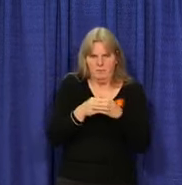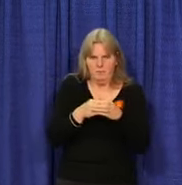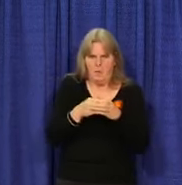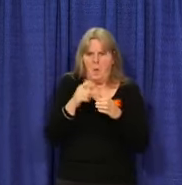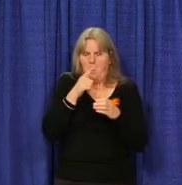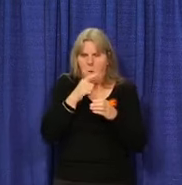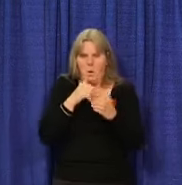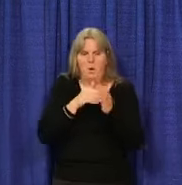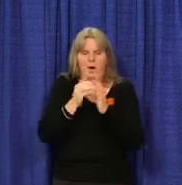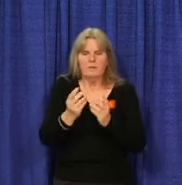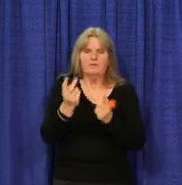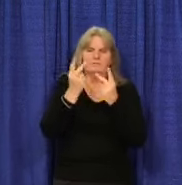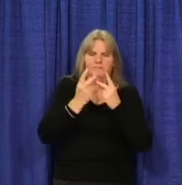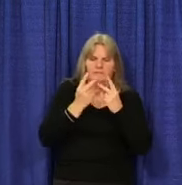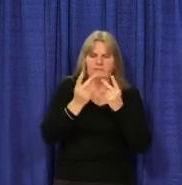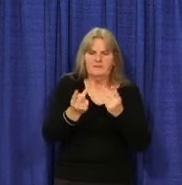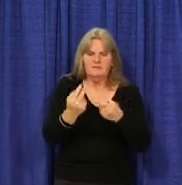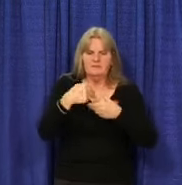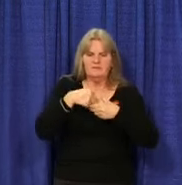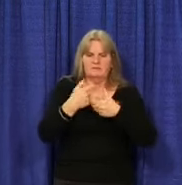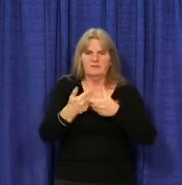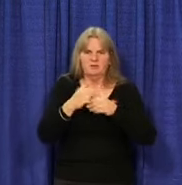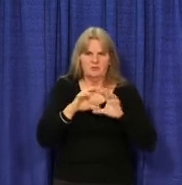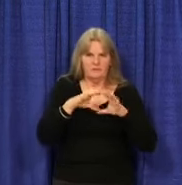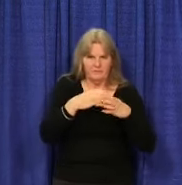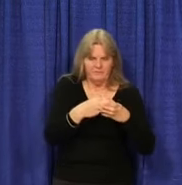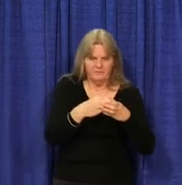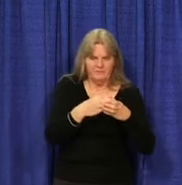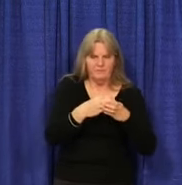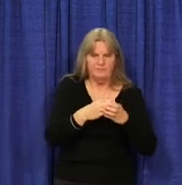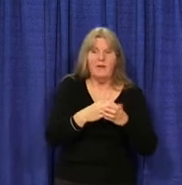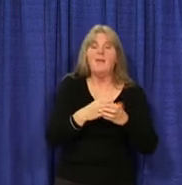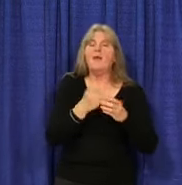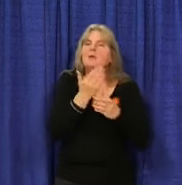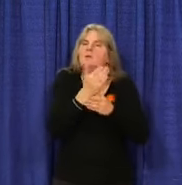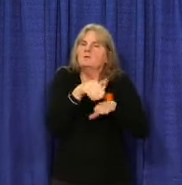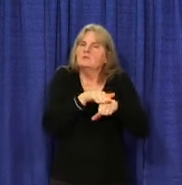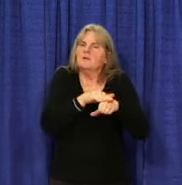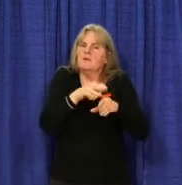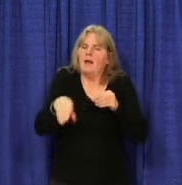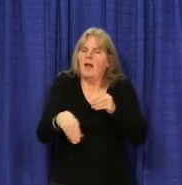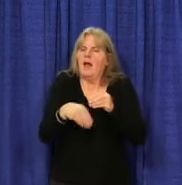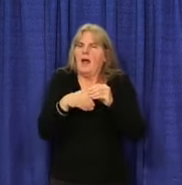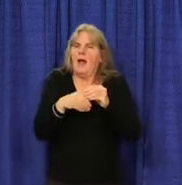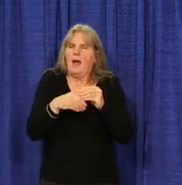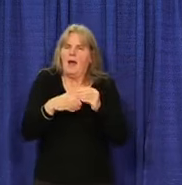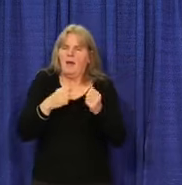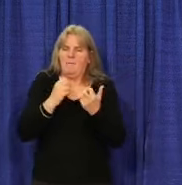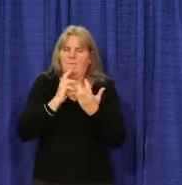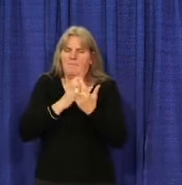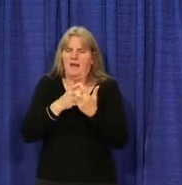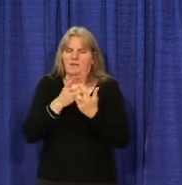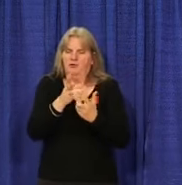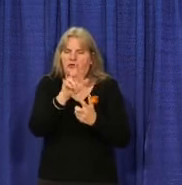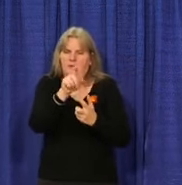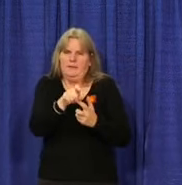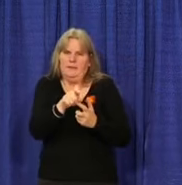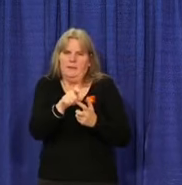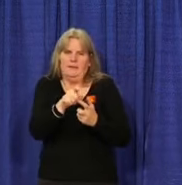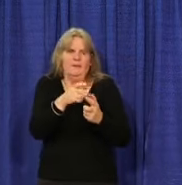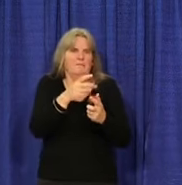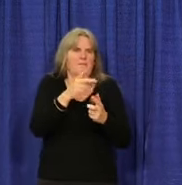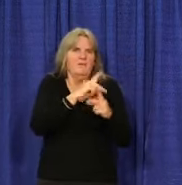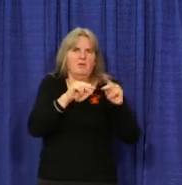who regularly come into your household. And then slowly add members to your bubble that make the most sense for you and your